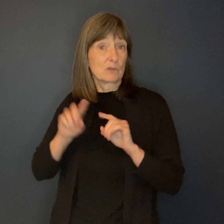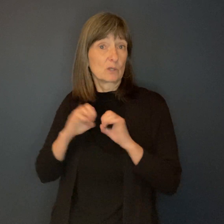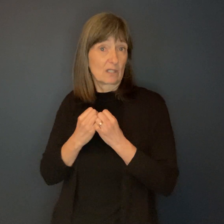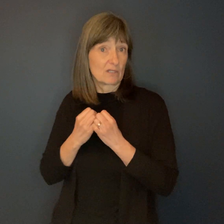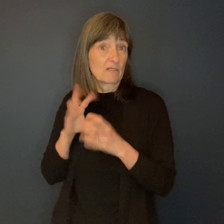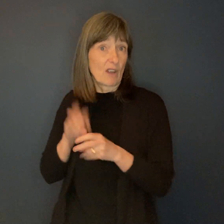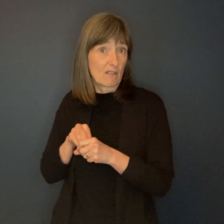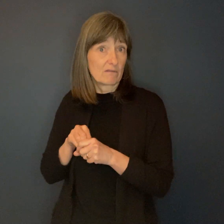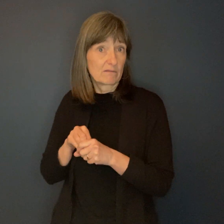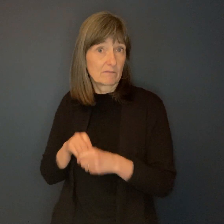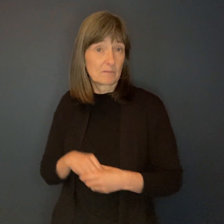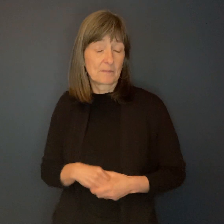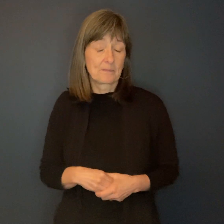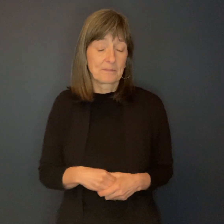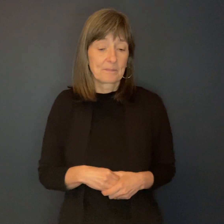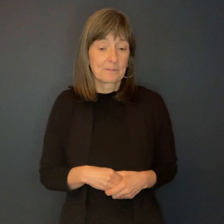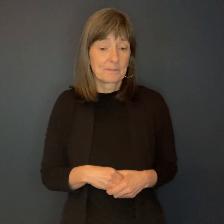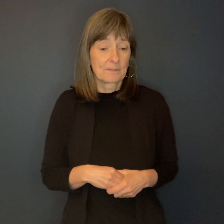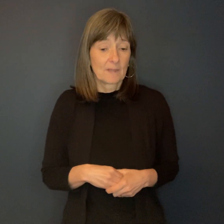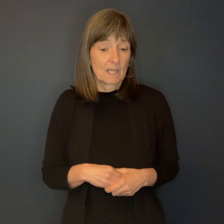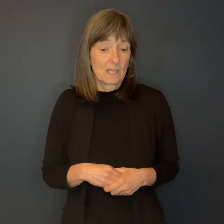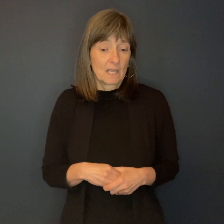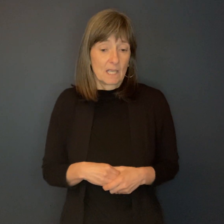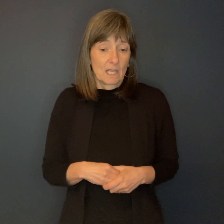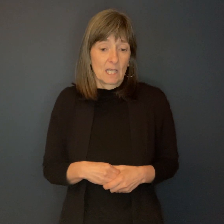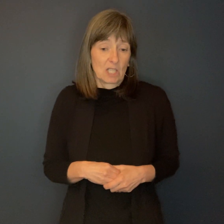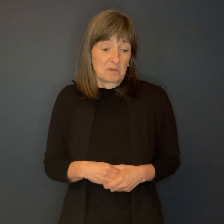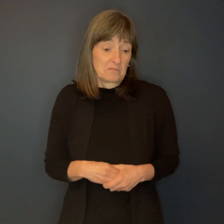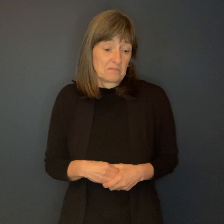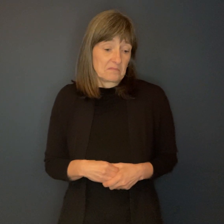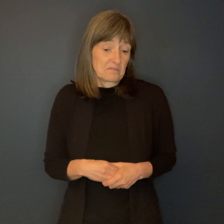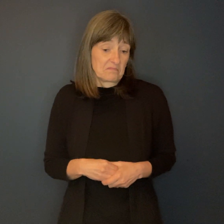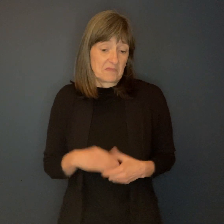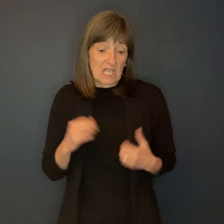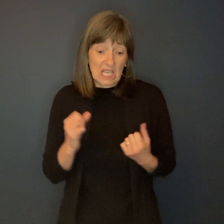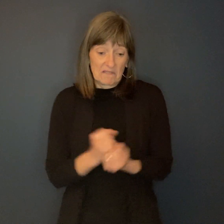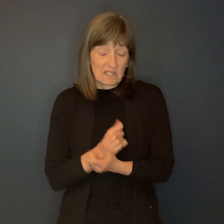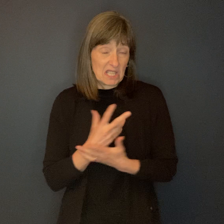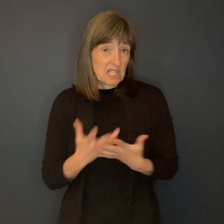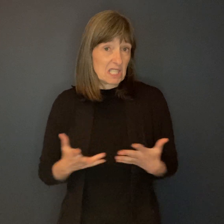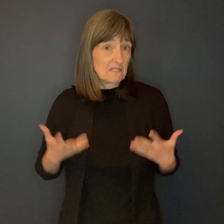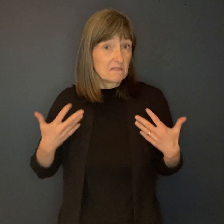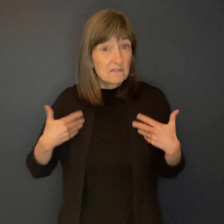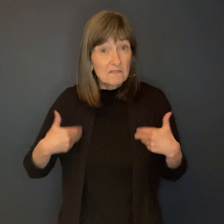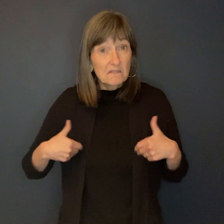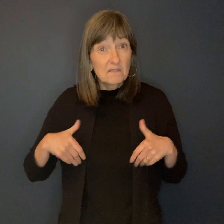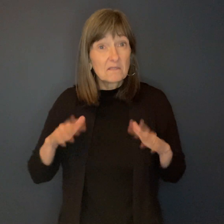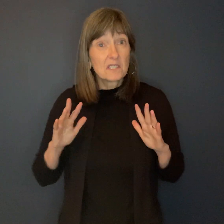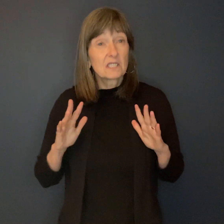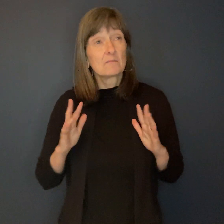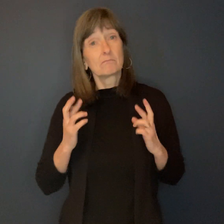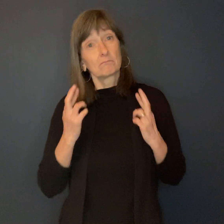I think, when it's all said and done, I am hopeful that the supported decision-making piece will